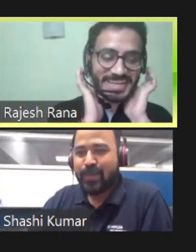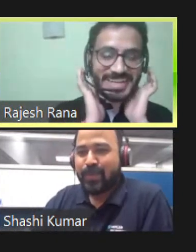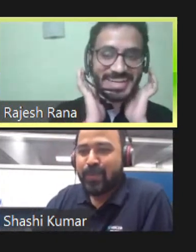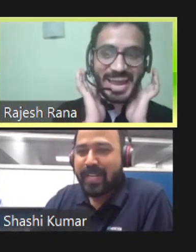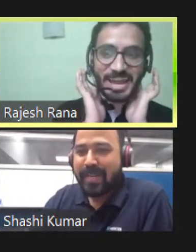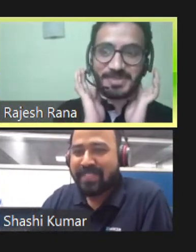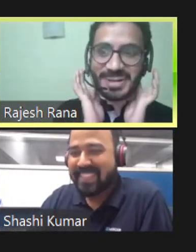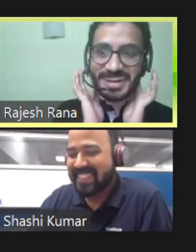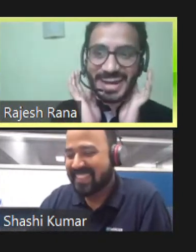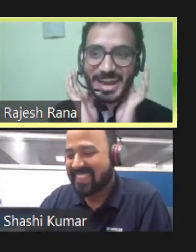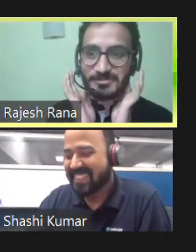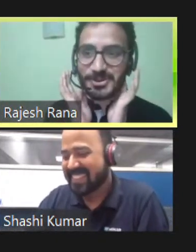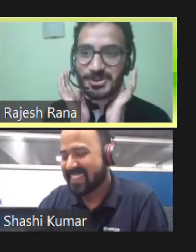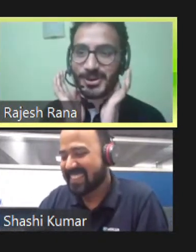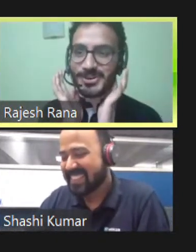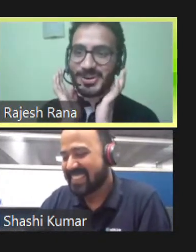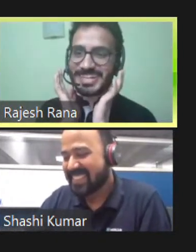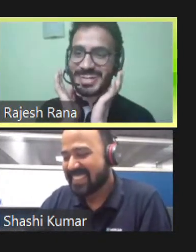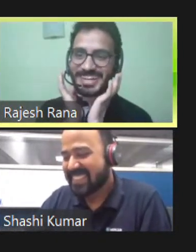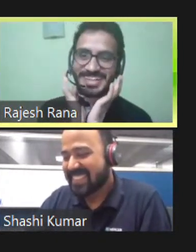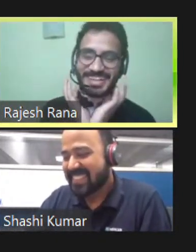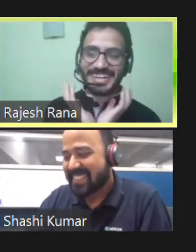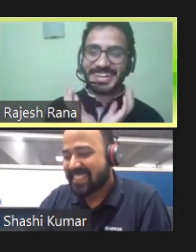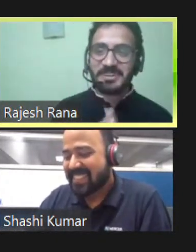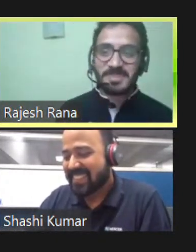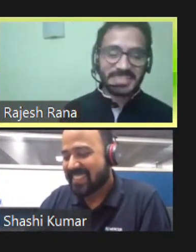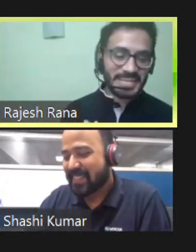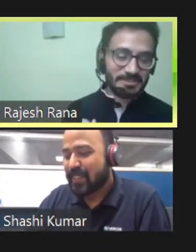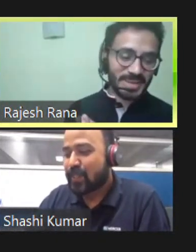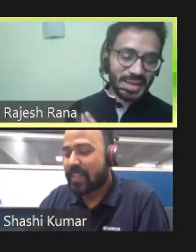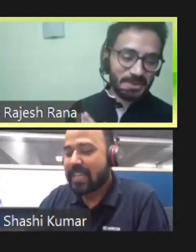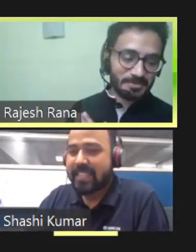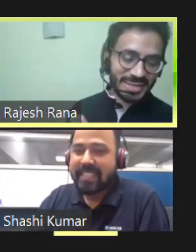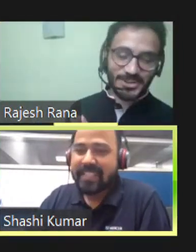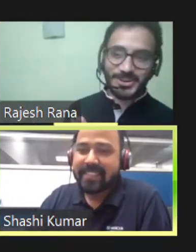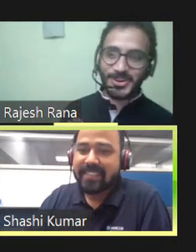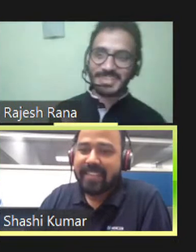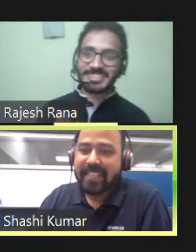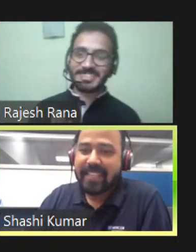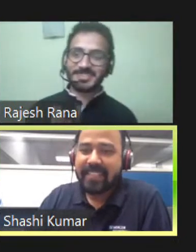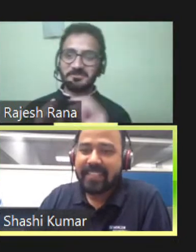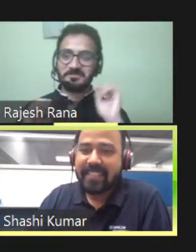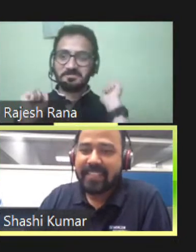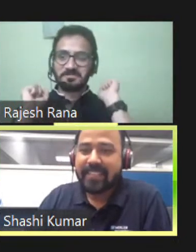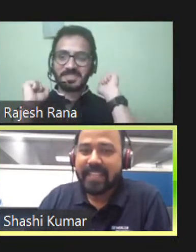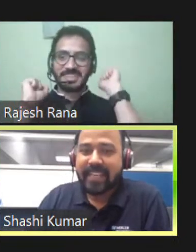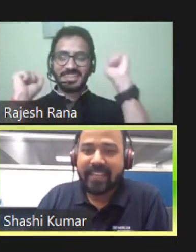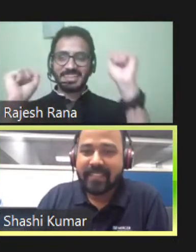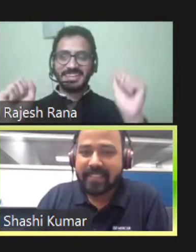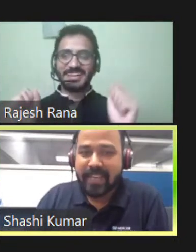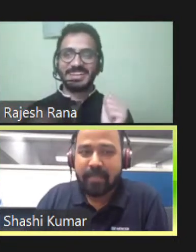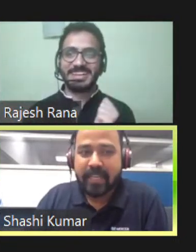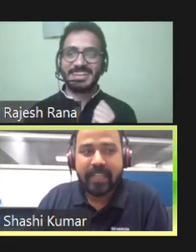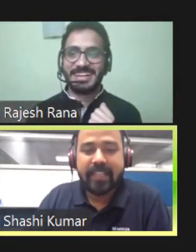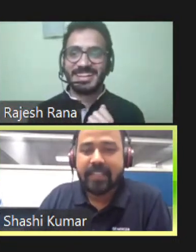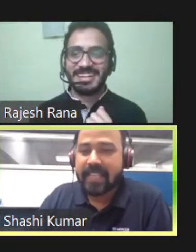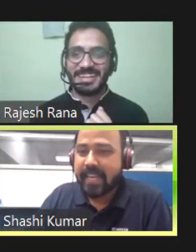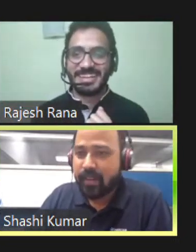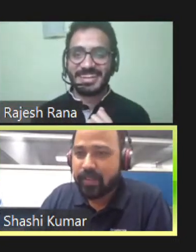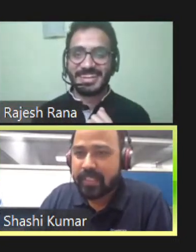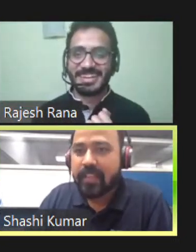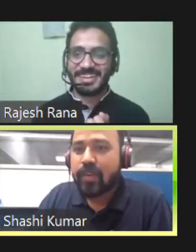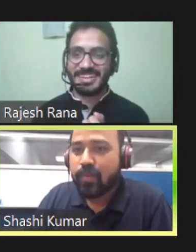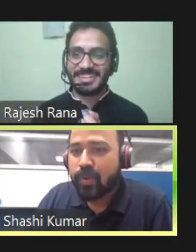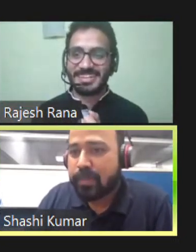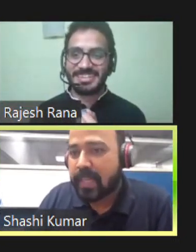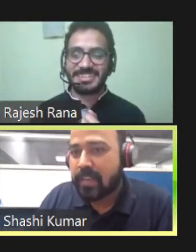please validate I'm good or not. Please help me. I'm correct or not. Rajesh is sharing his name in Indian Sign